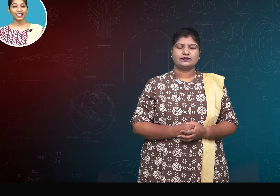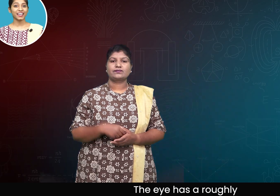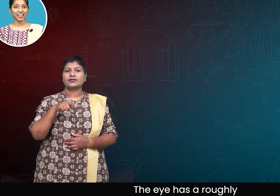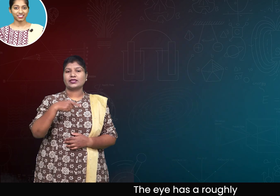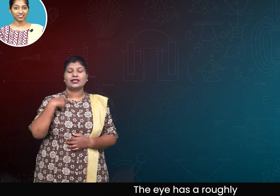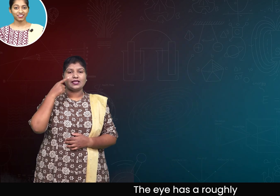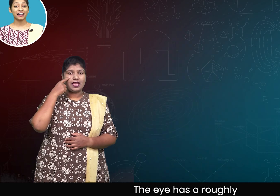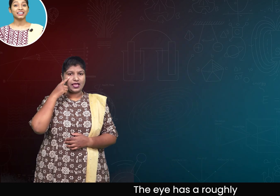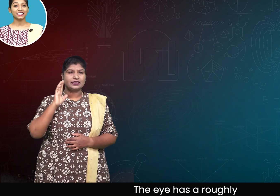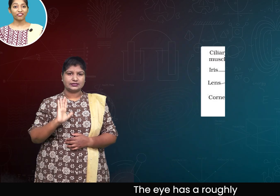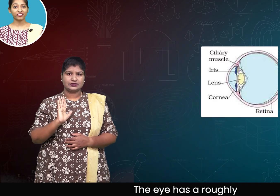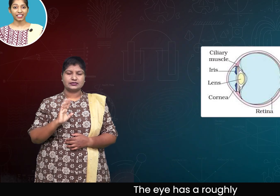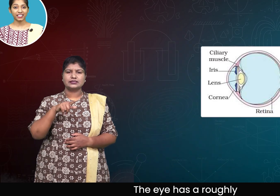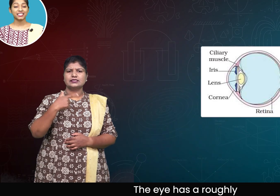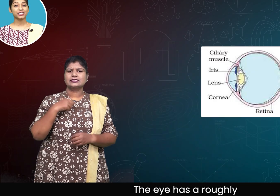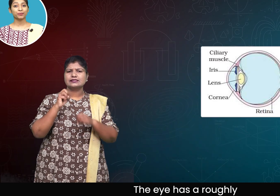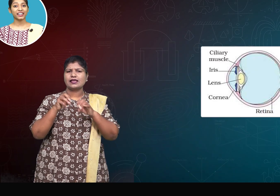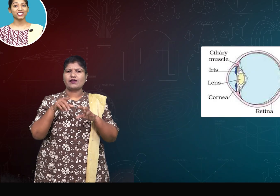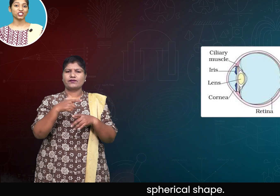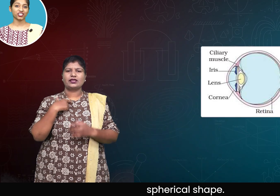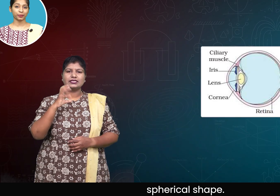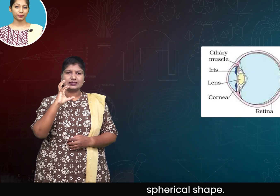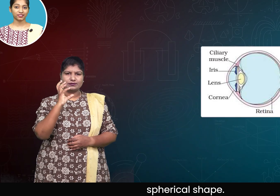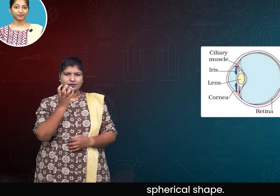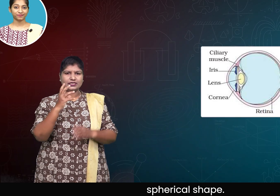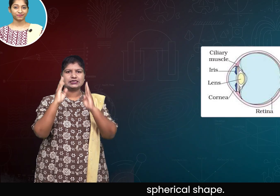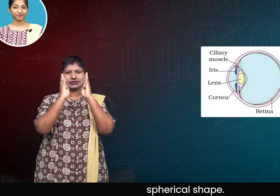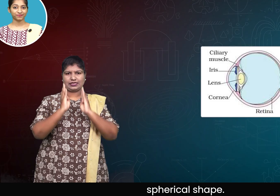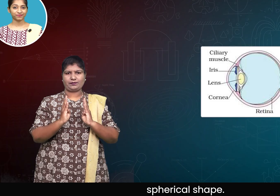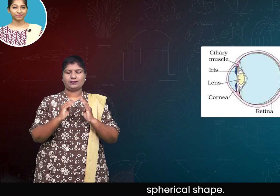The eye has a roughly spherical shape.